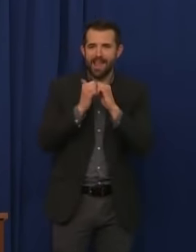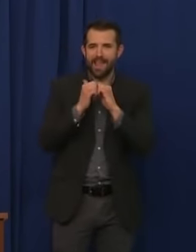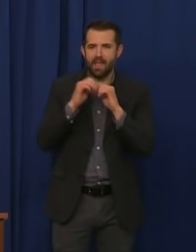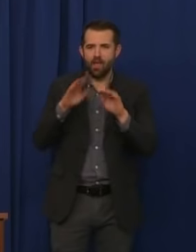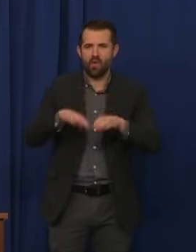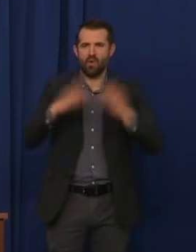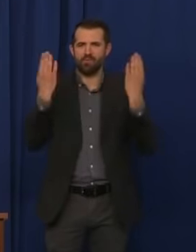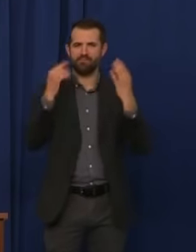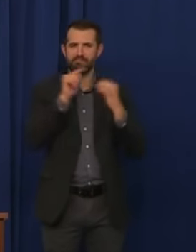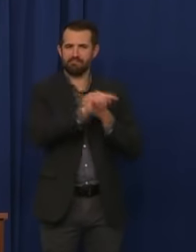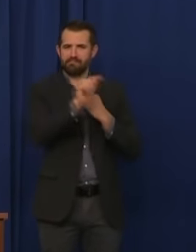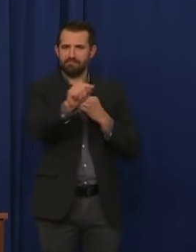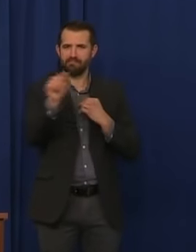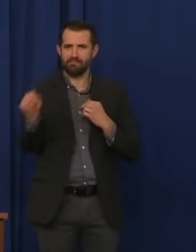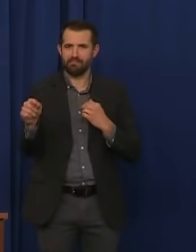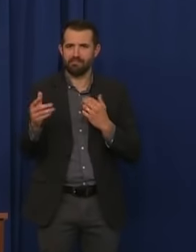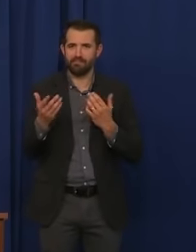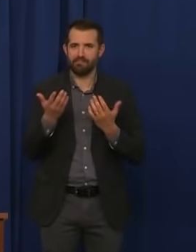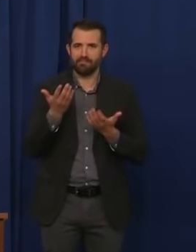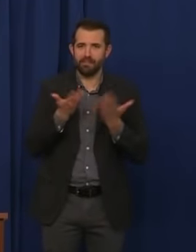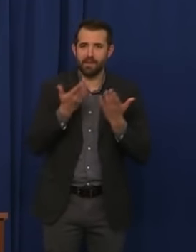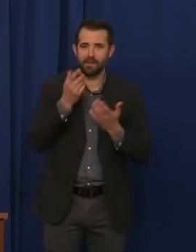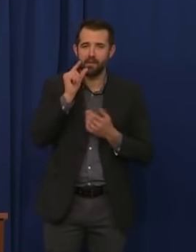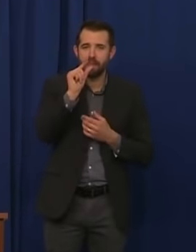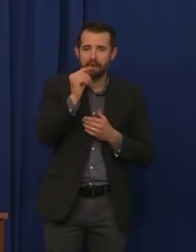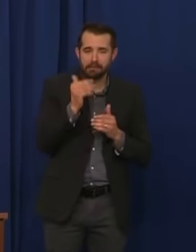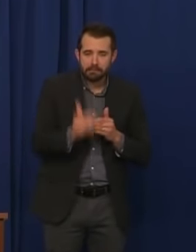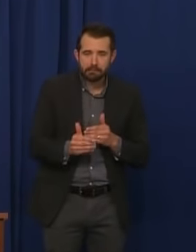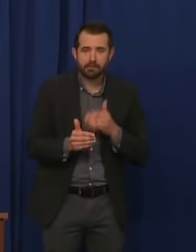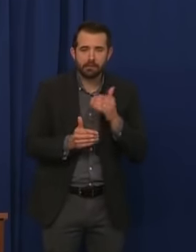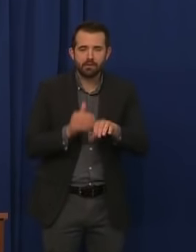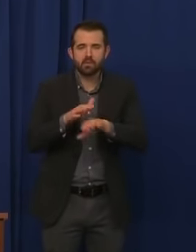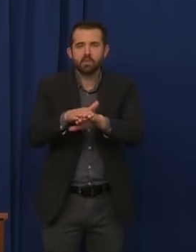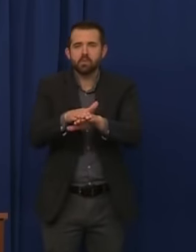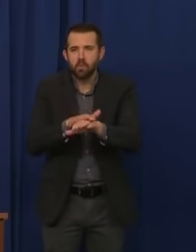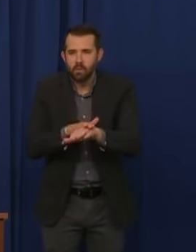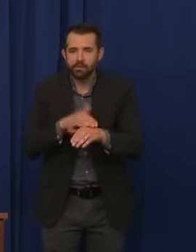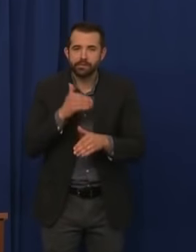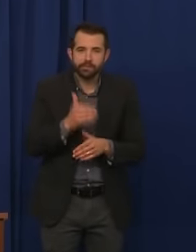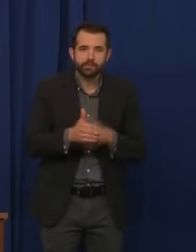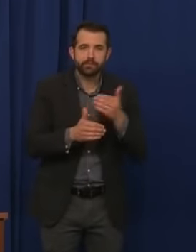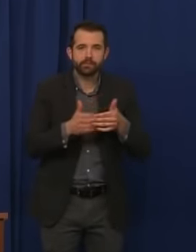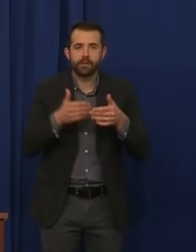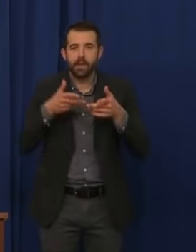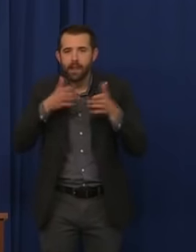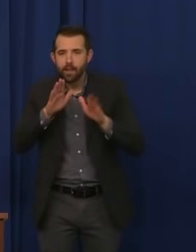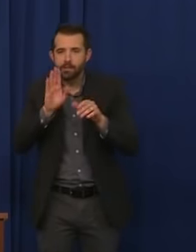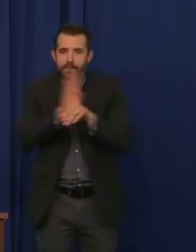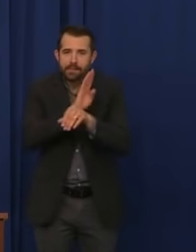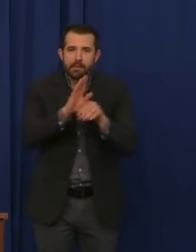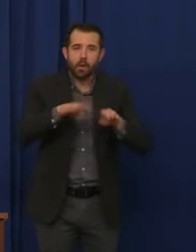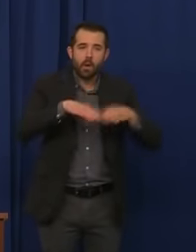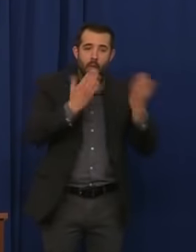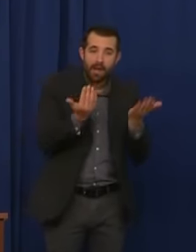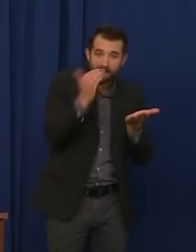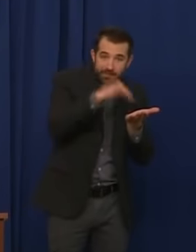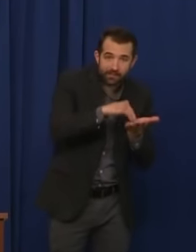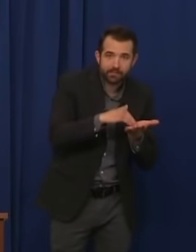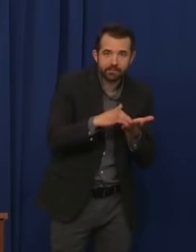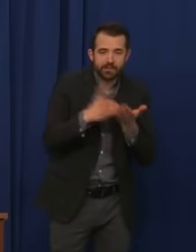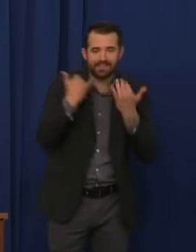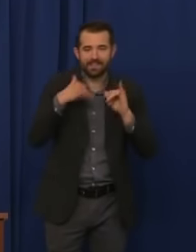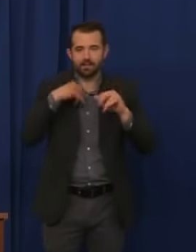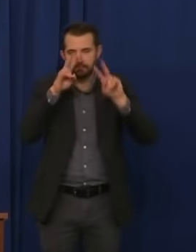in baby steps, maybe very gradually, but allow them to do business again. So we're looking at the